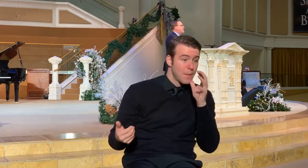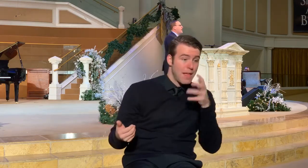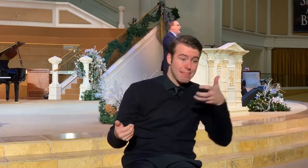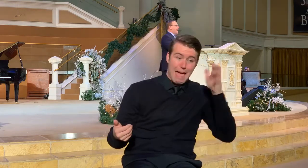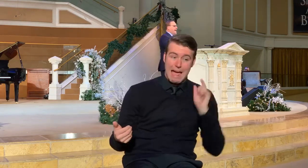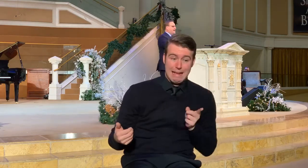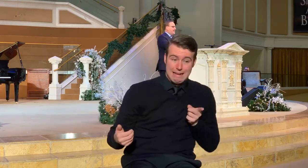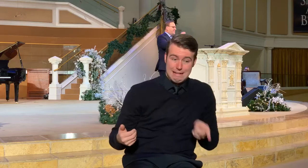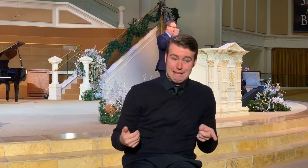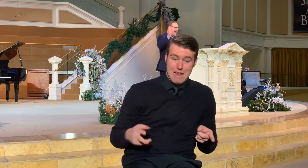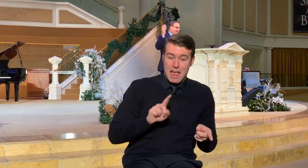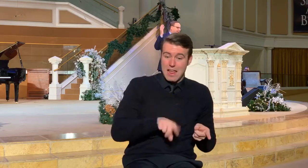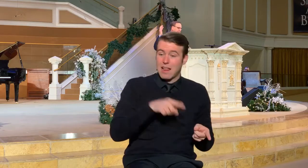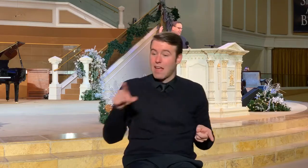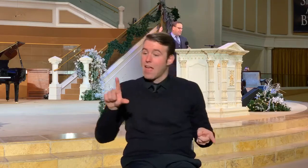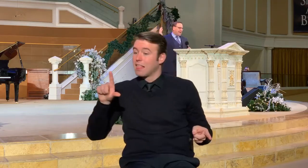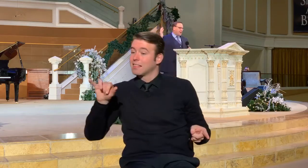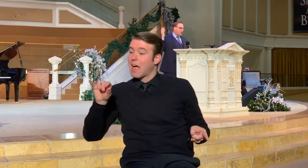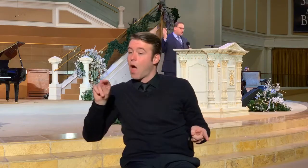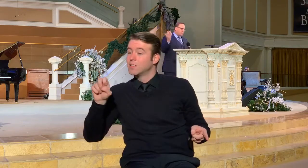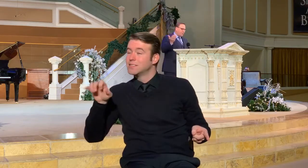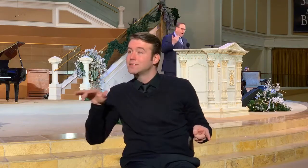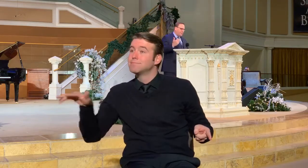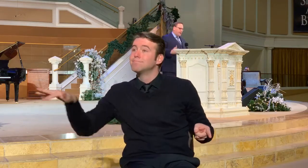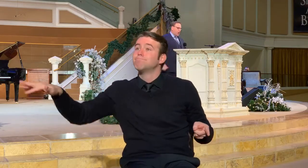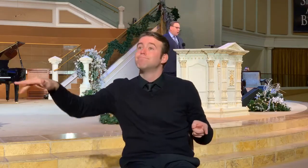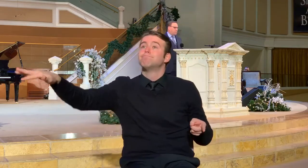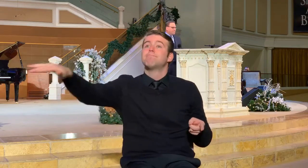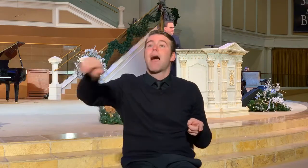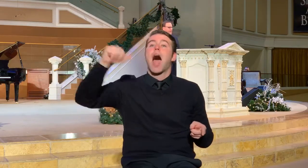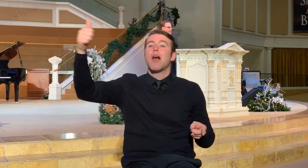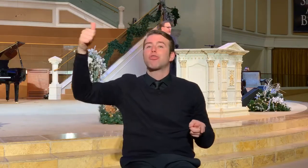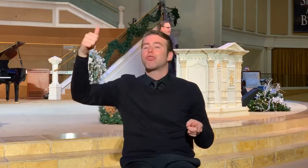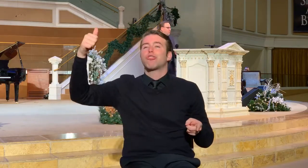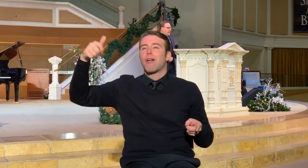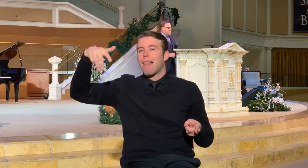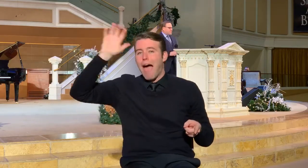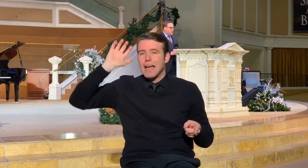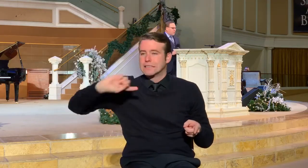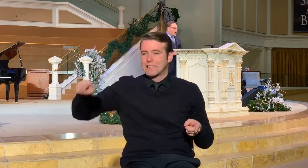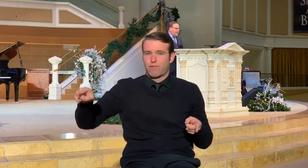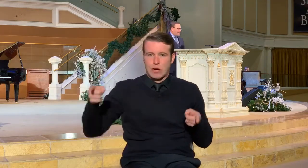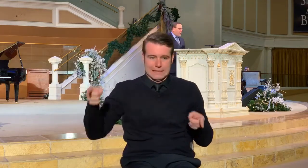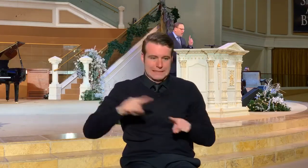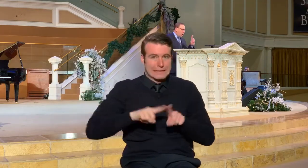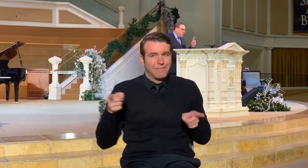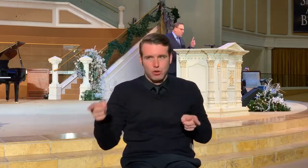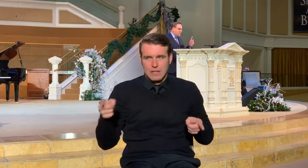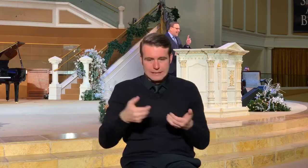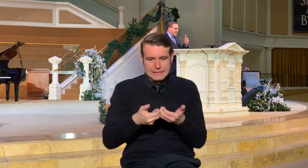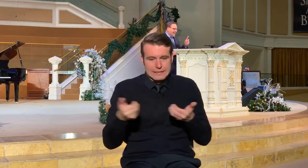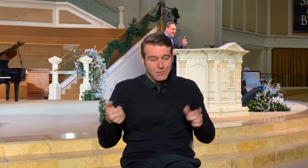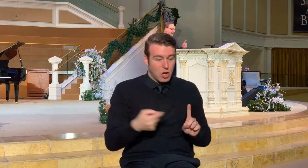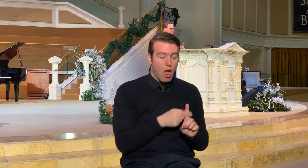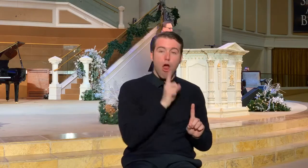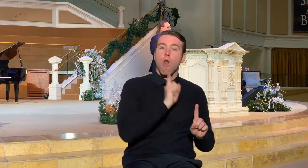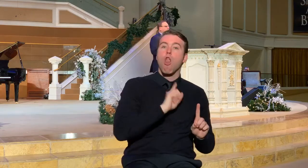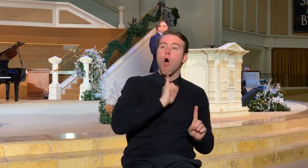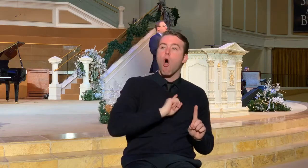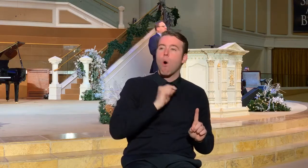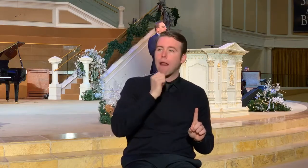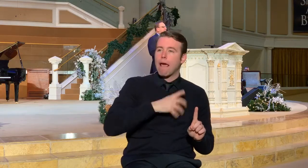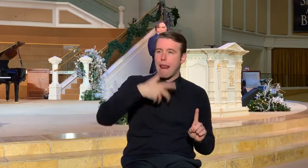lioness, and the lions that are surrounding her. She was the one lone